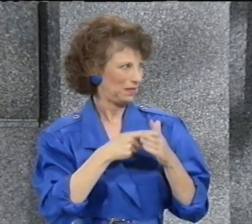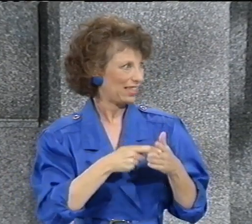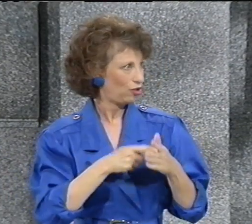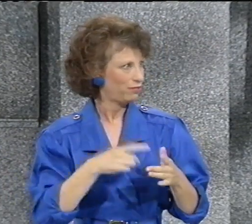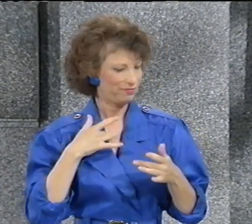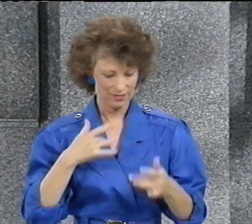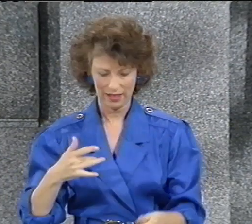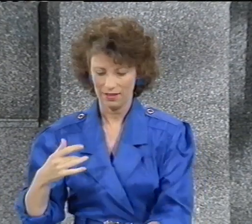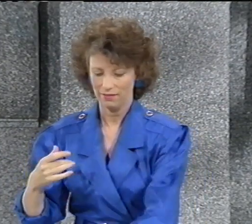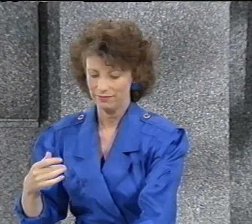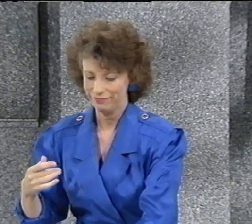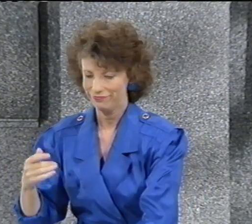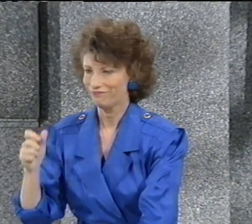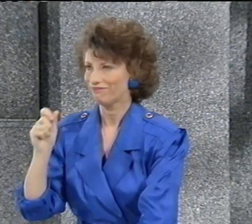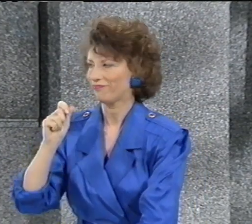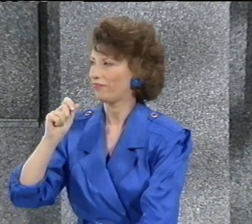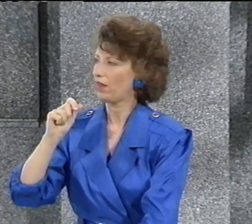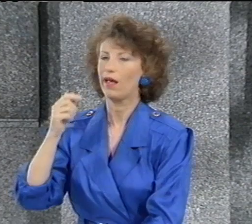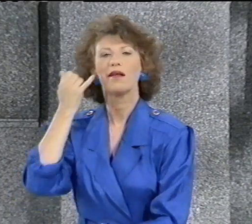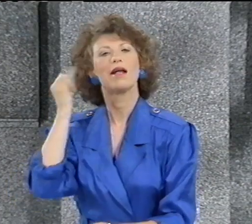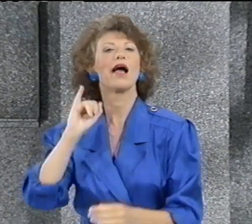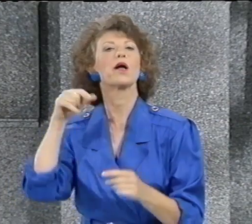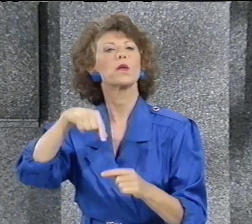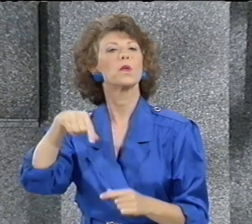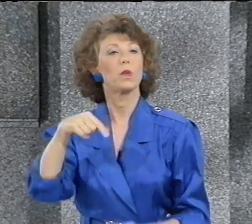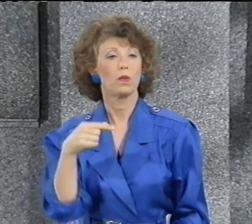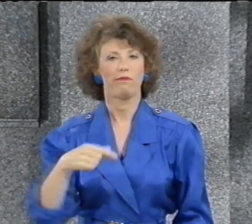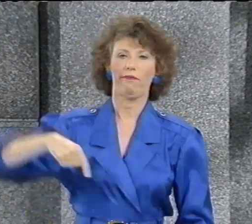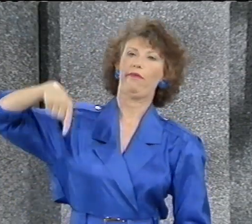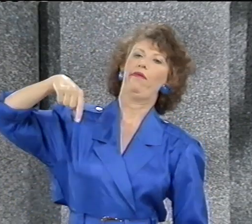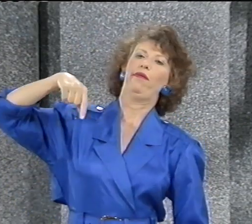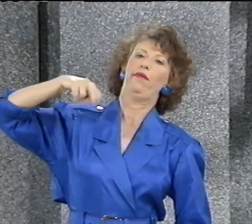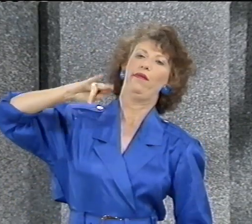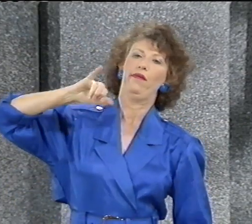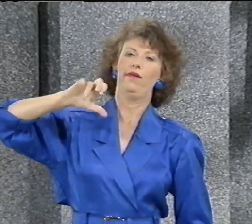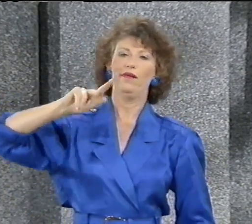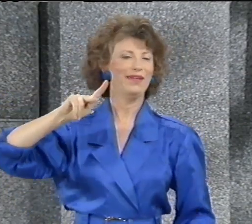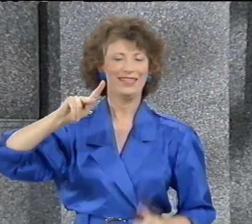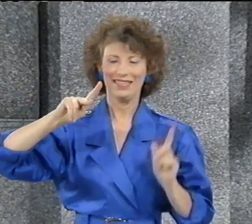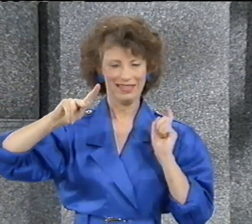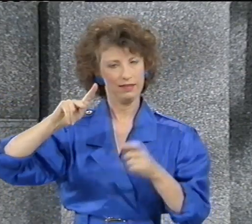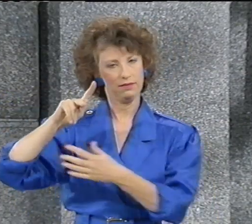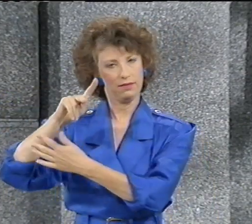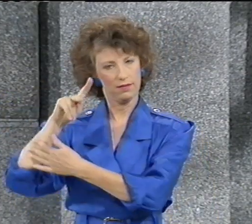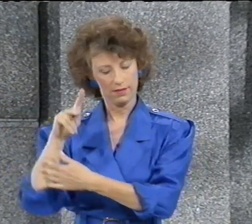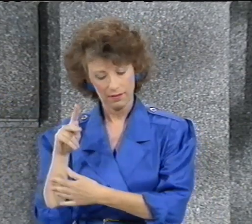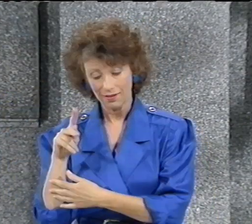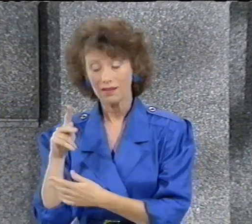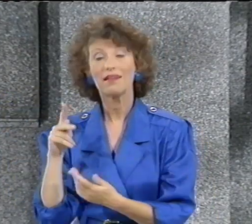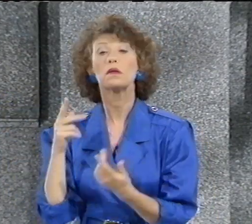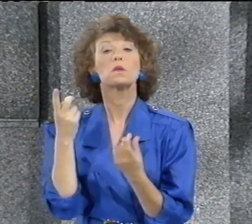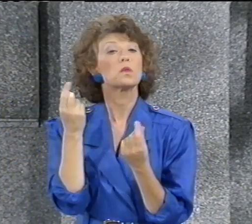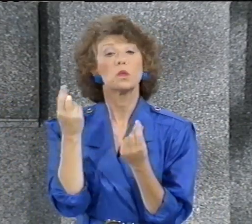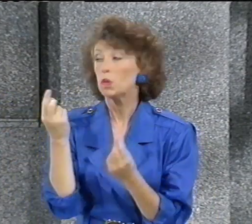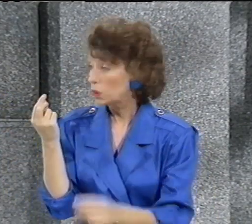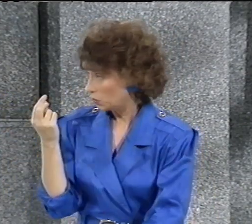For example, with the letter Q, some beginners tend to throw the elbow out. You need